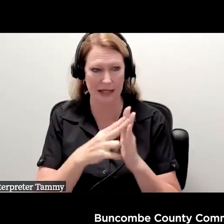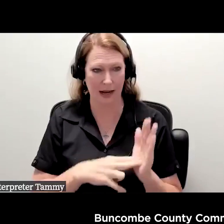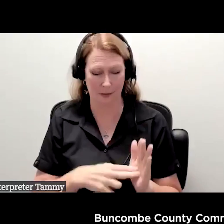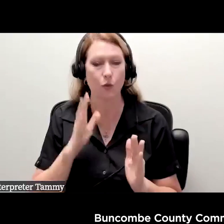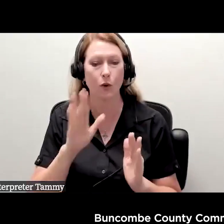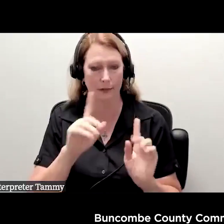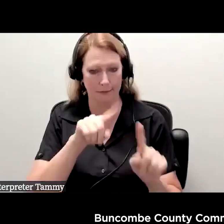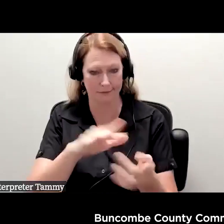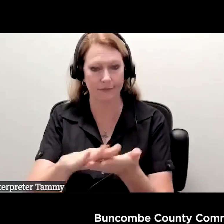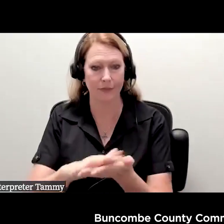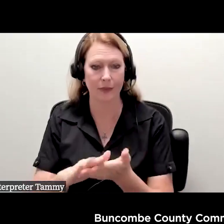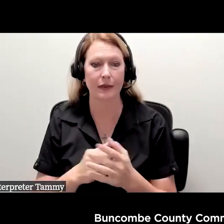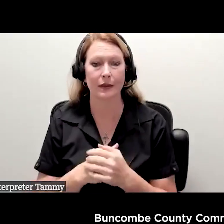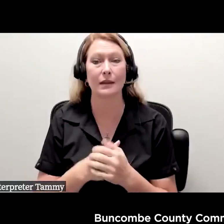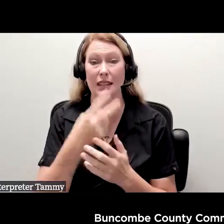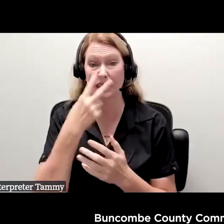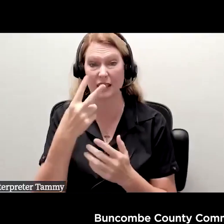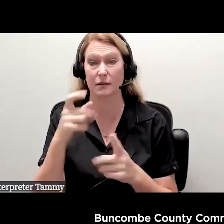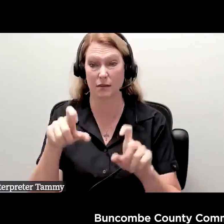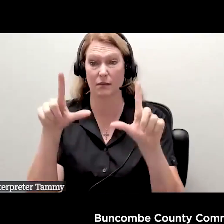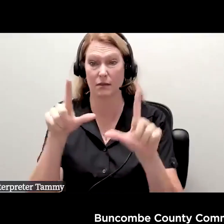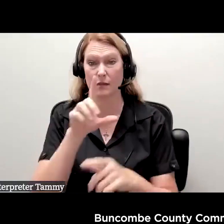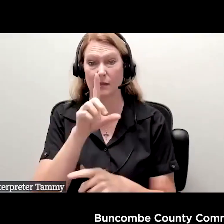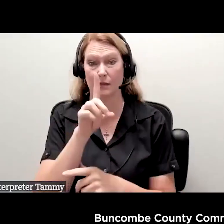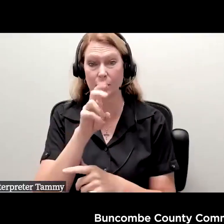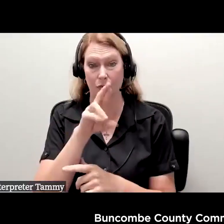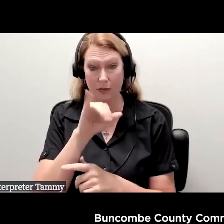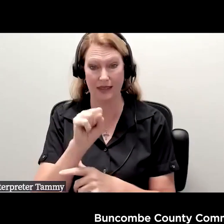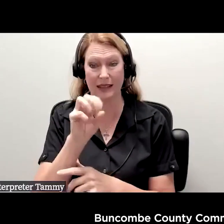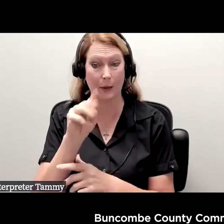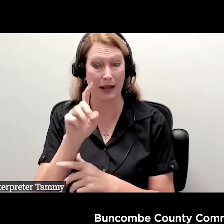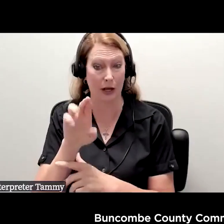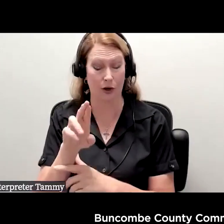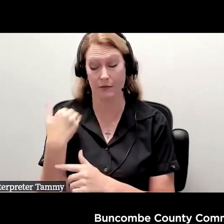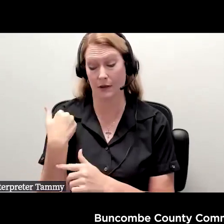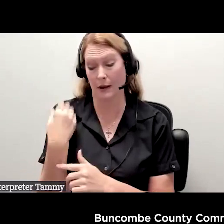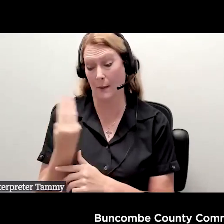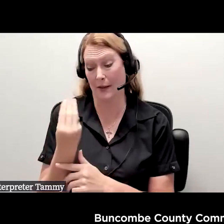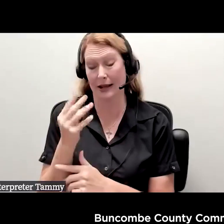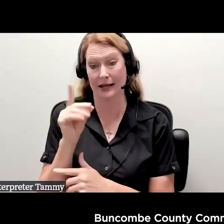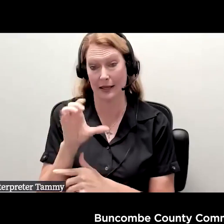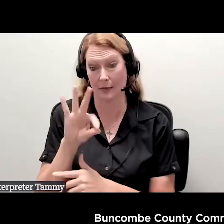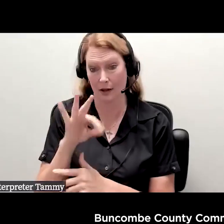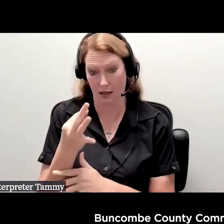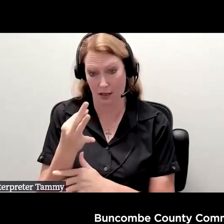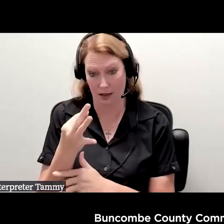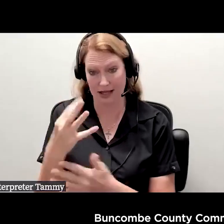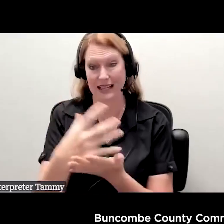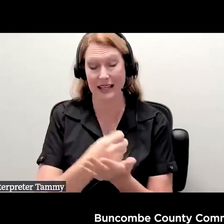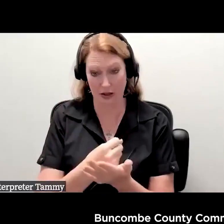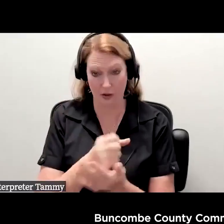The debris meter should be up on the screen here. As of Monday, December 9th, we have collected